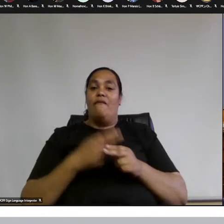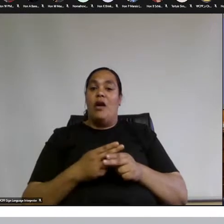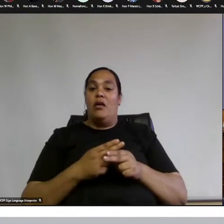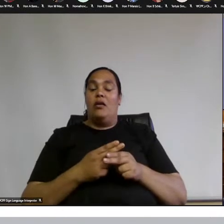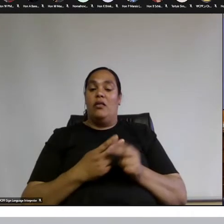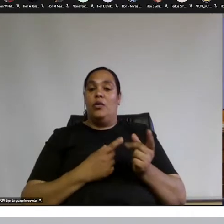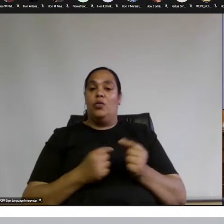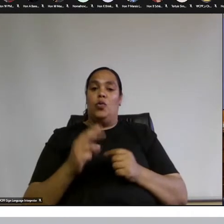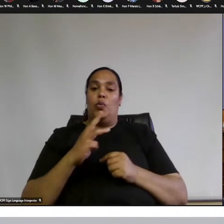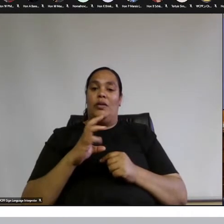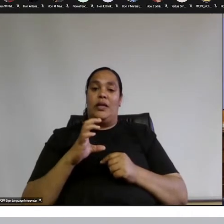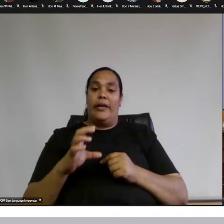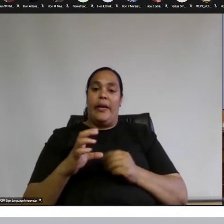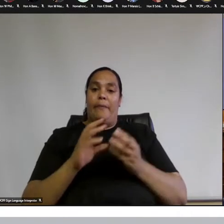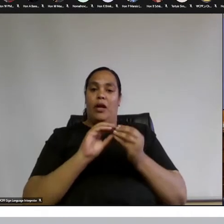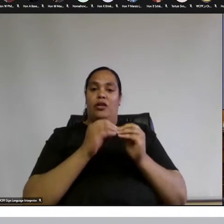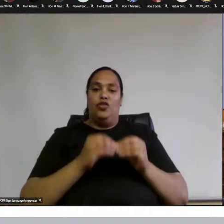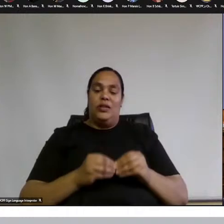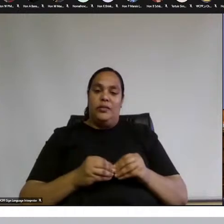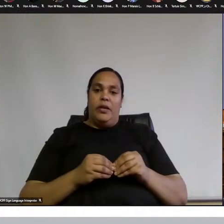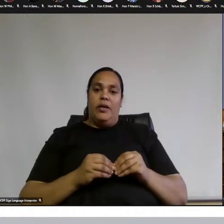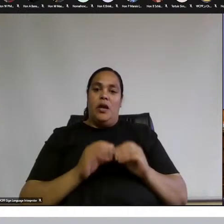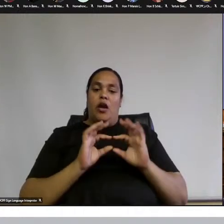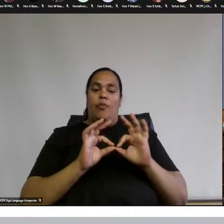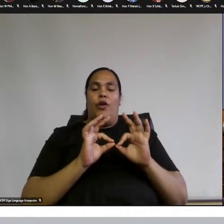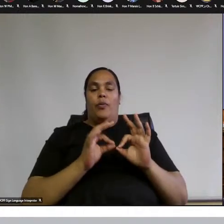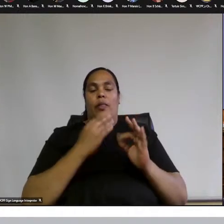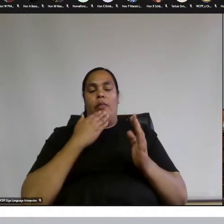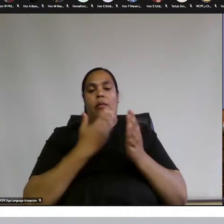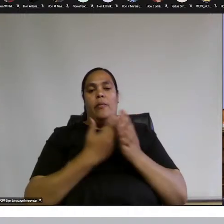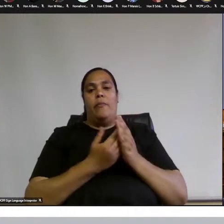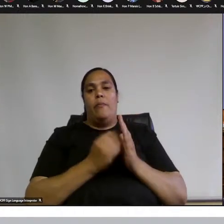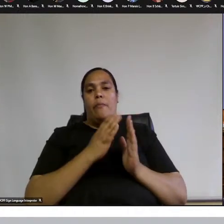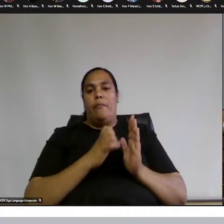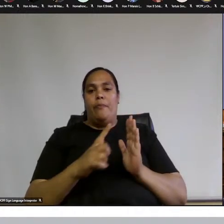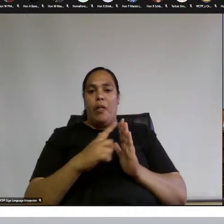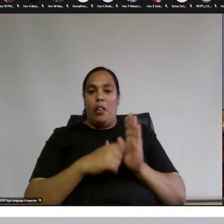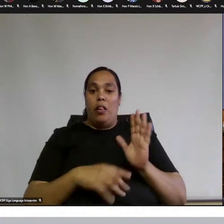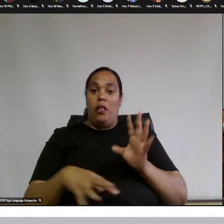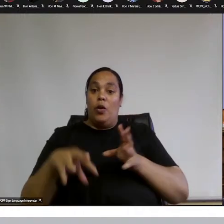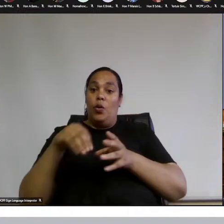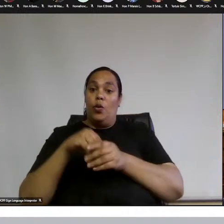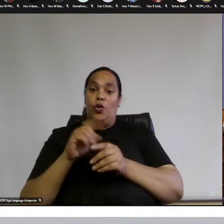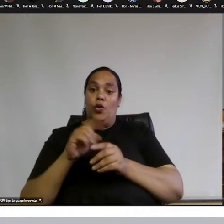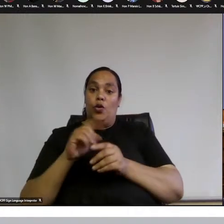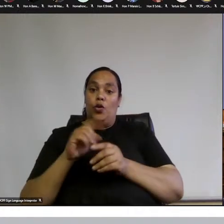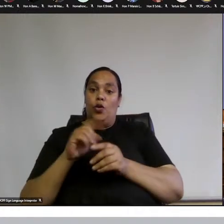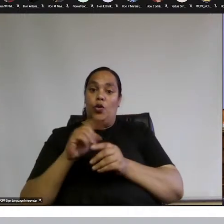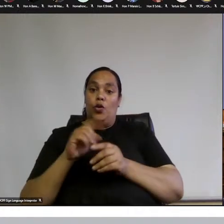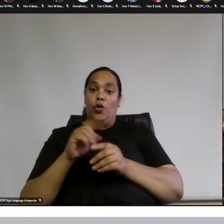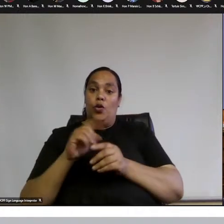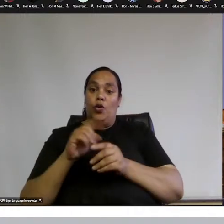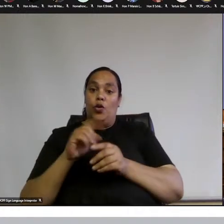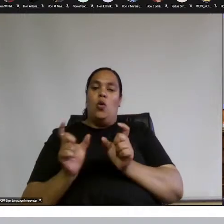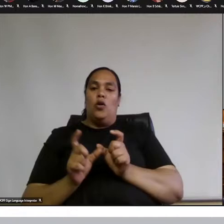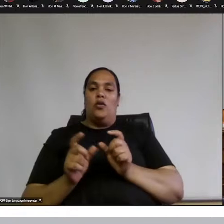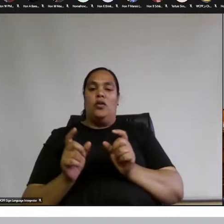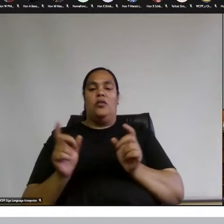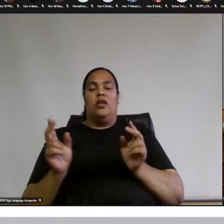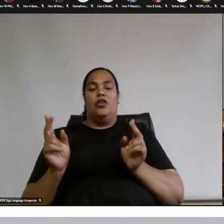Finalization of the Western Cape Adjustments Appropriation Bill, including the clauses and short title.